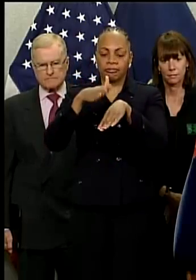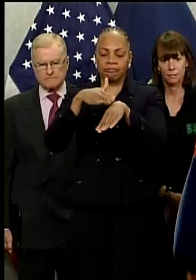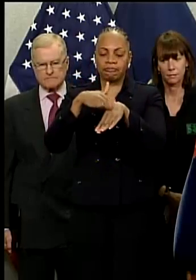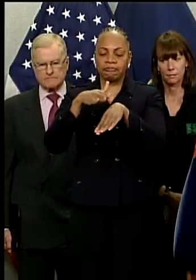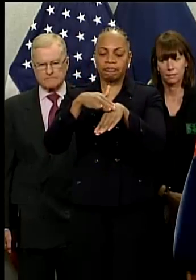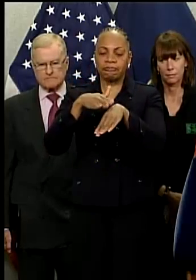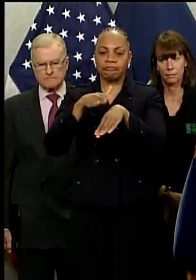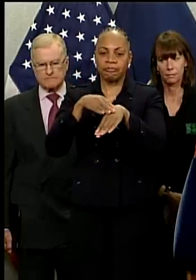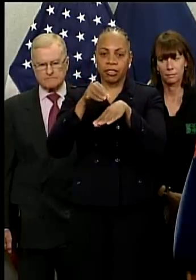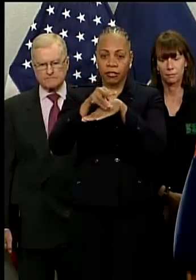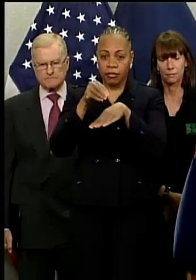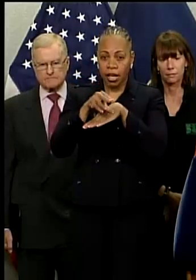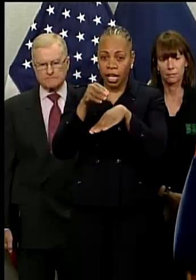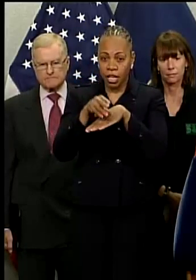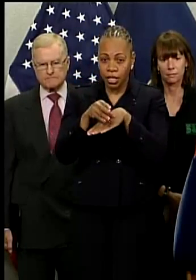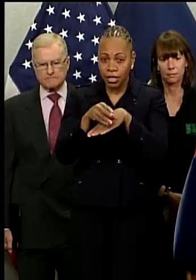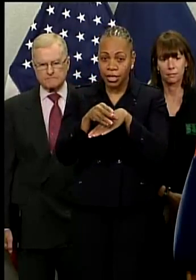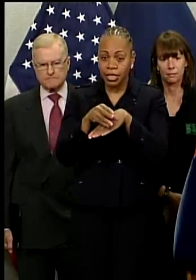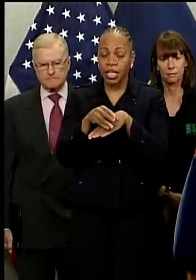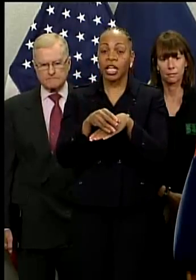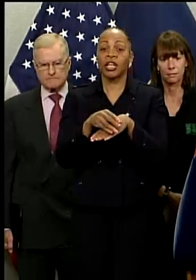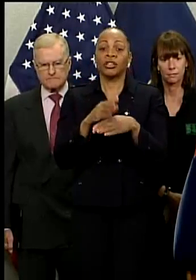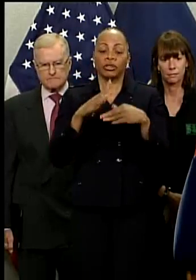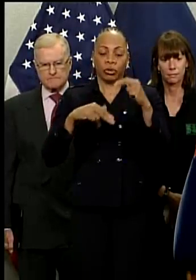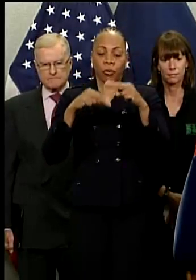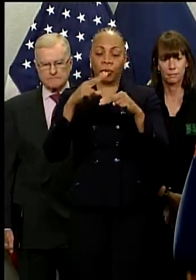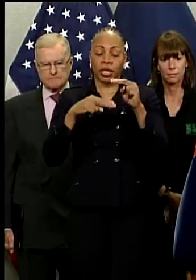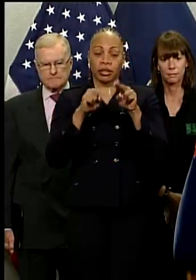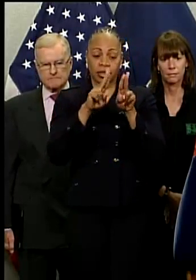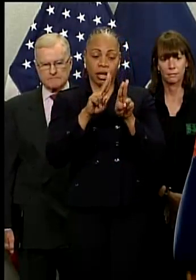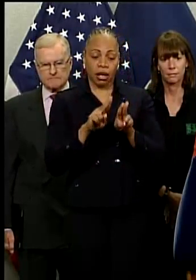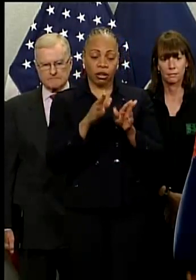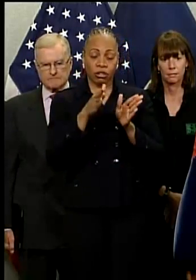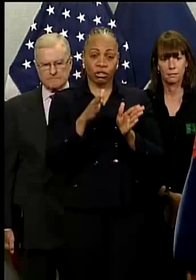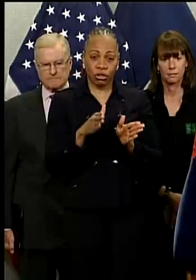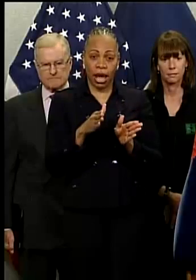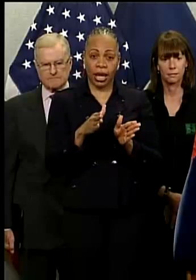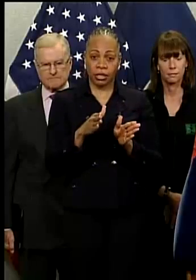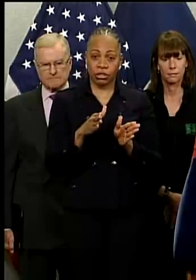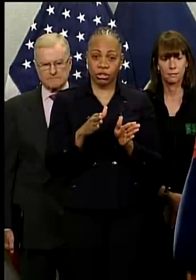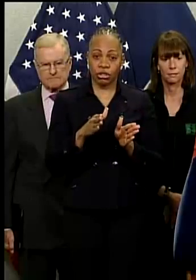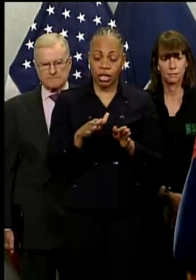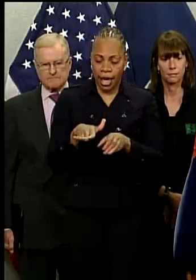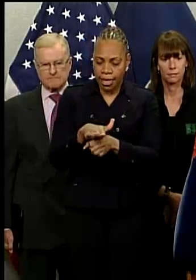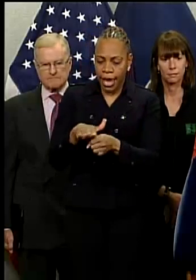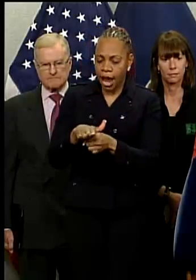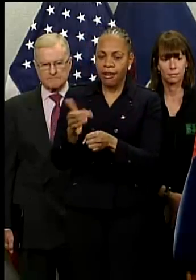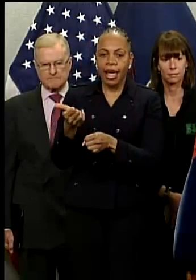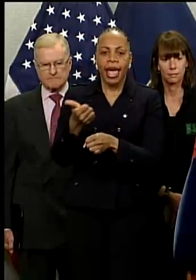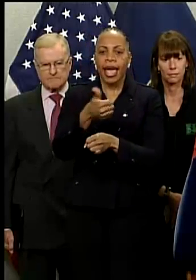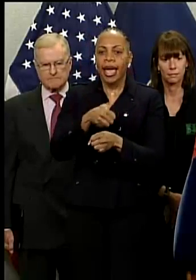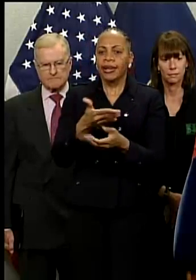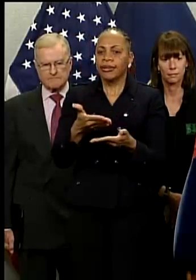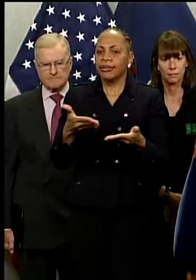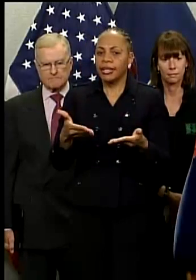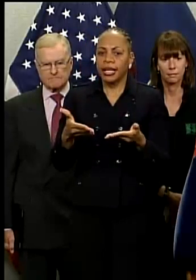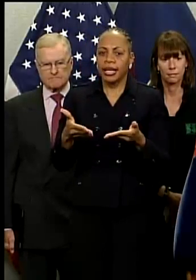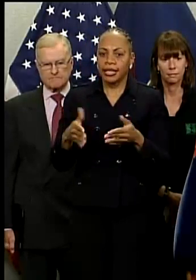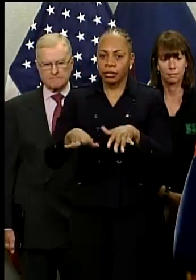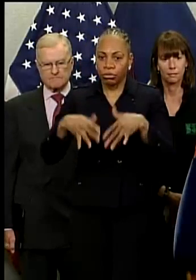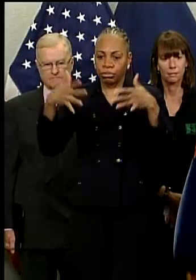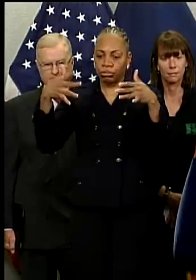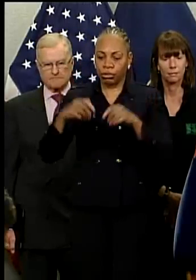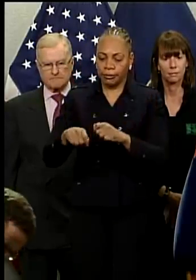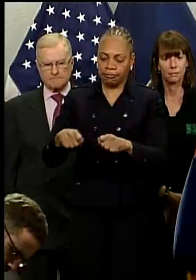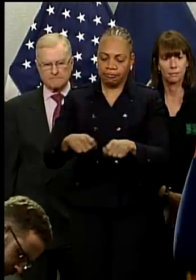to property owners and building contractors to secure their construction sites and tie down loose materials and equipment. Inspectors